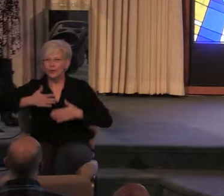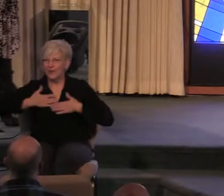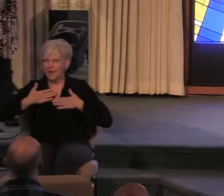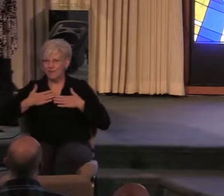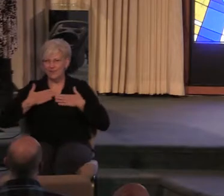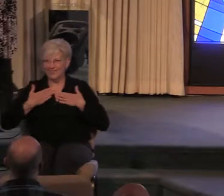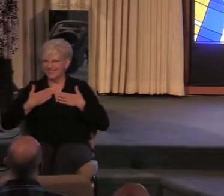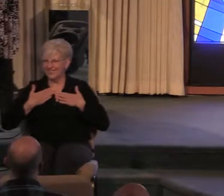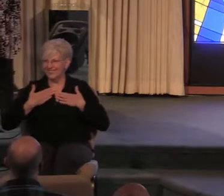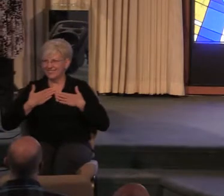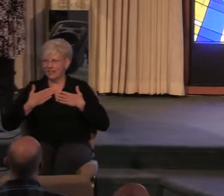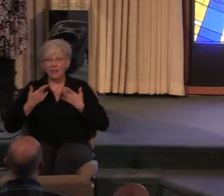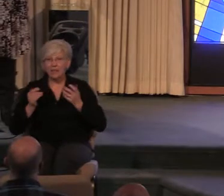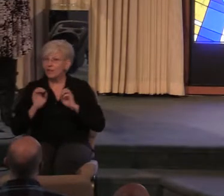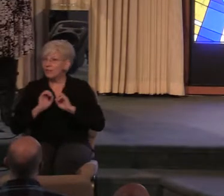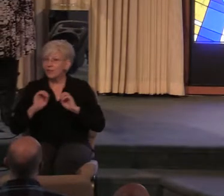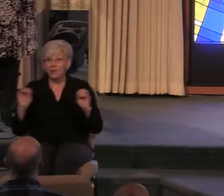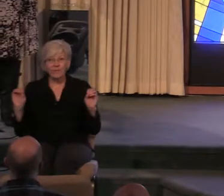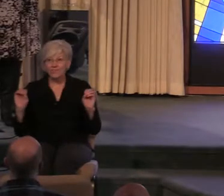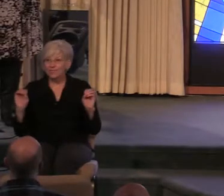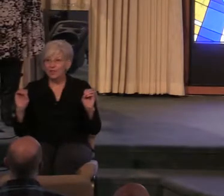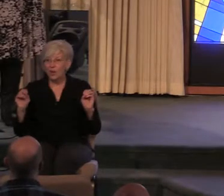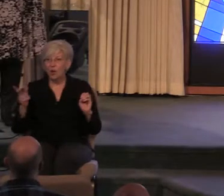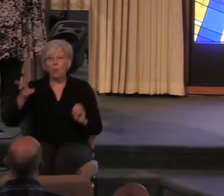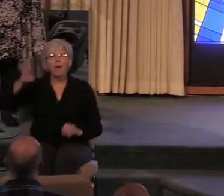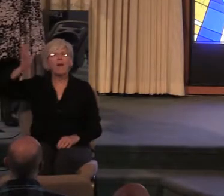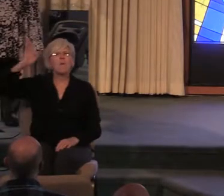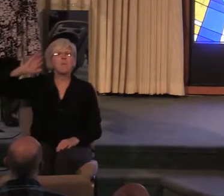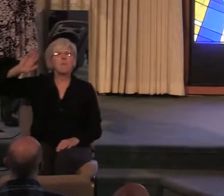There is no past regret.